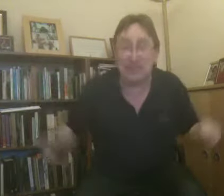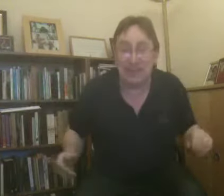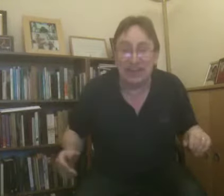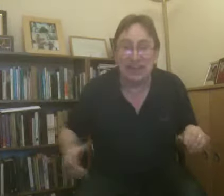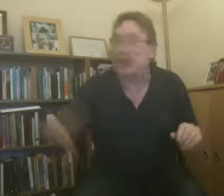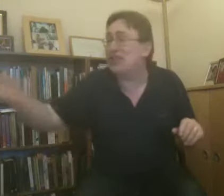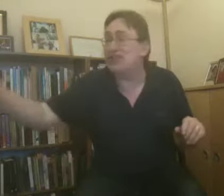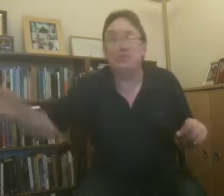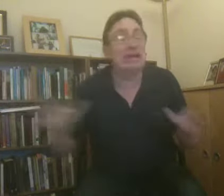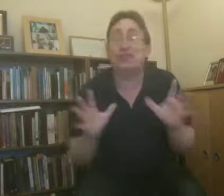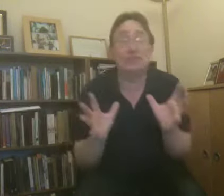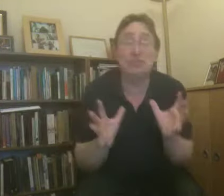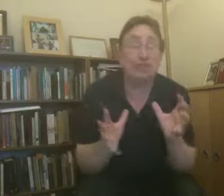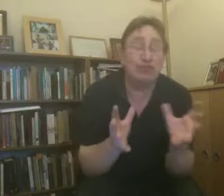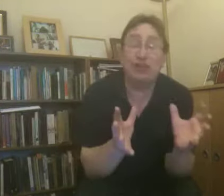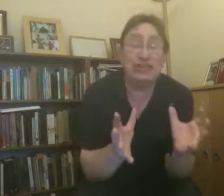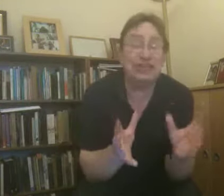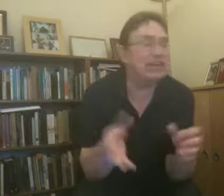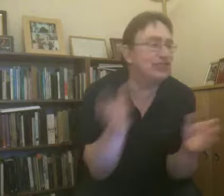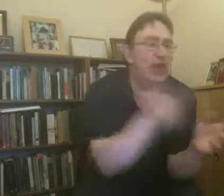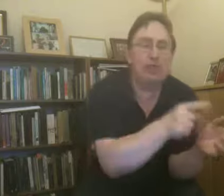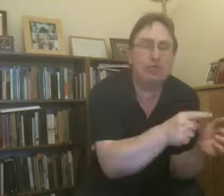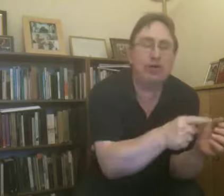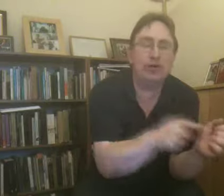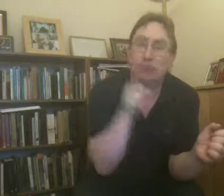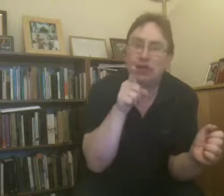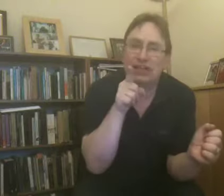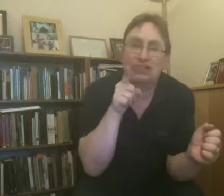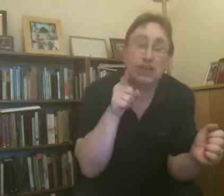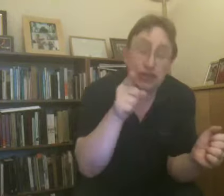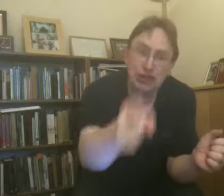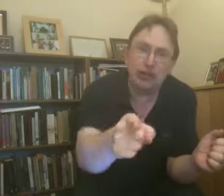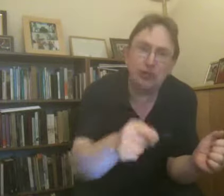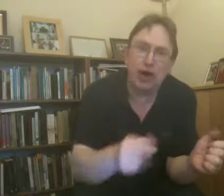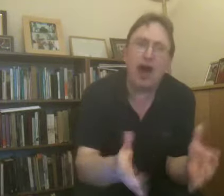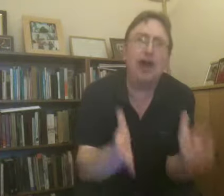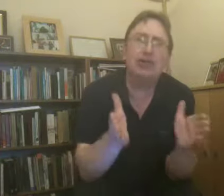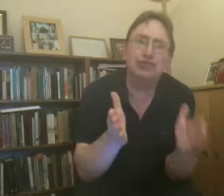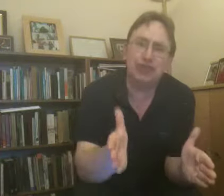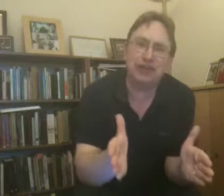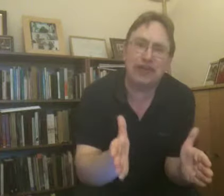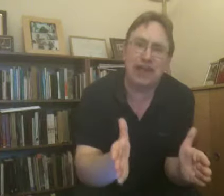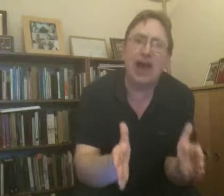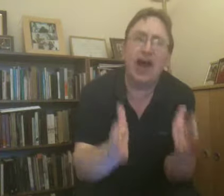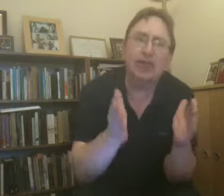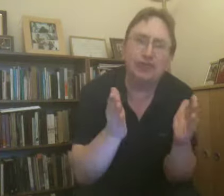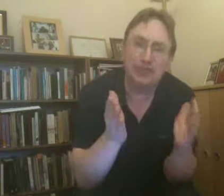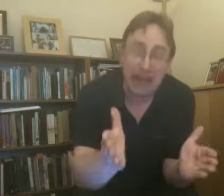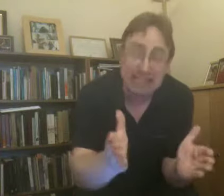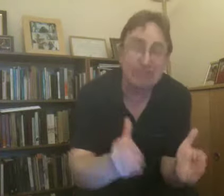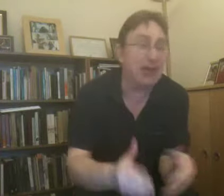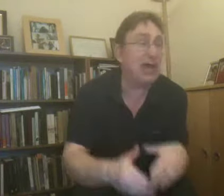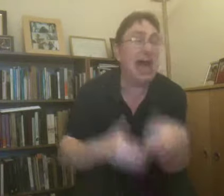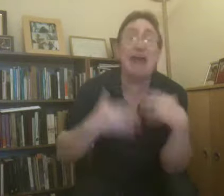matter. Gerizim, it doesn't matter. Religion is not the point. The point is you. Are you drinking? Are you satisfied? Have